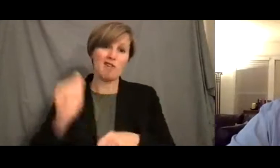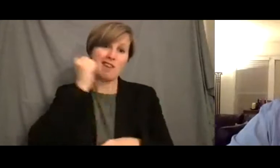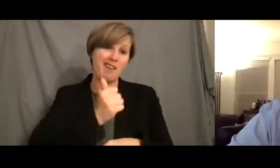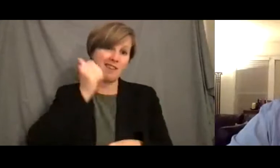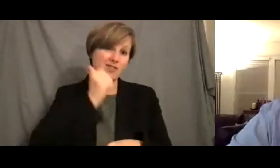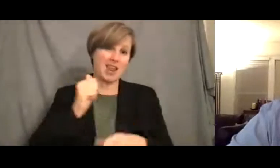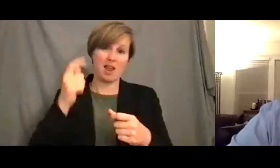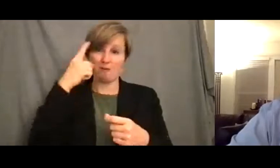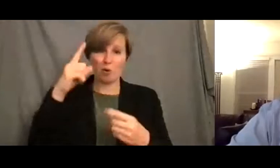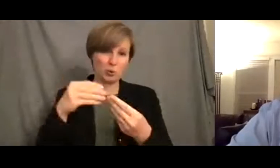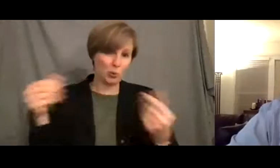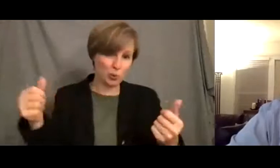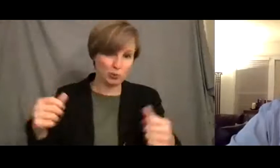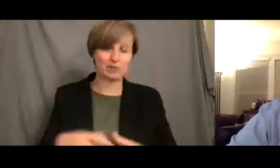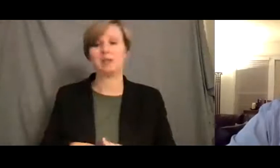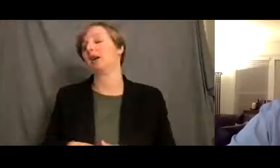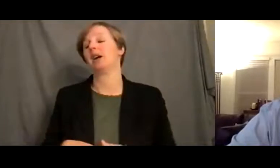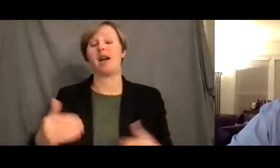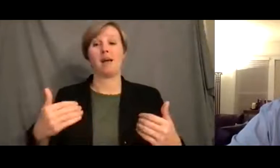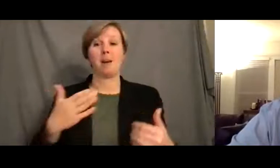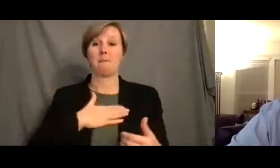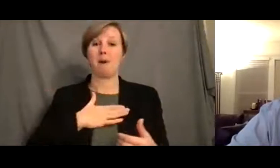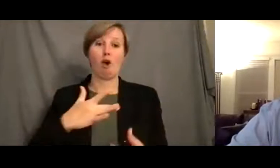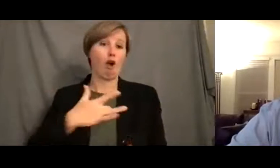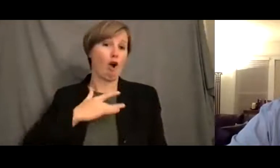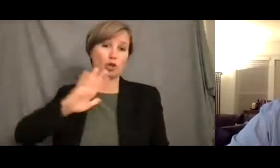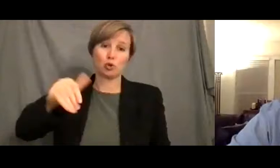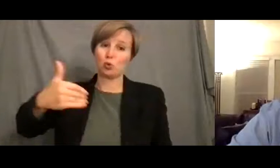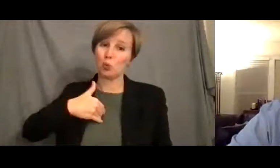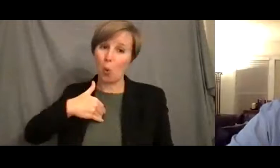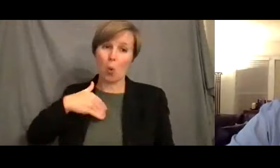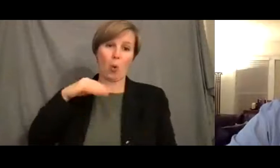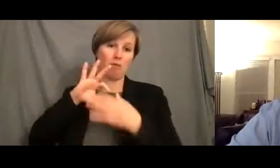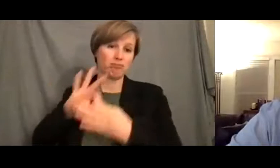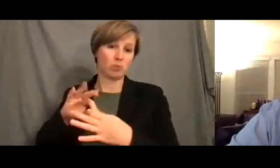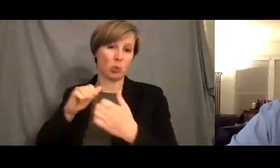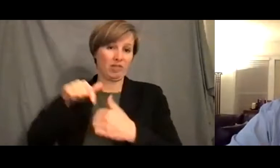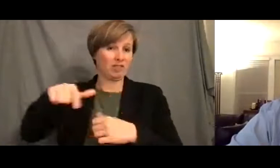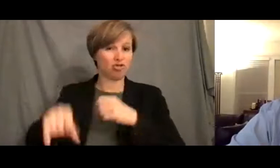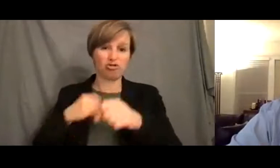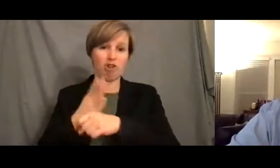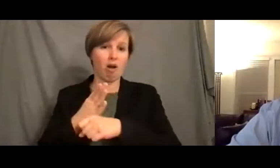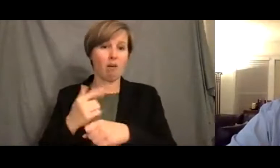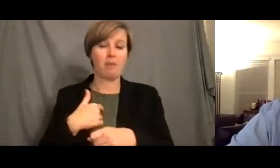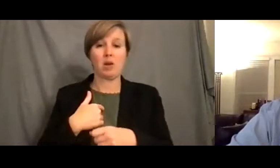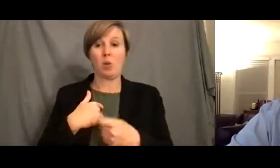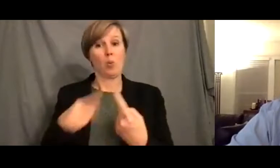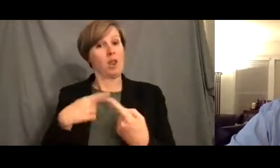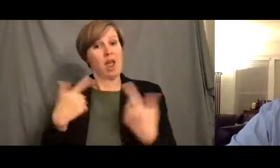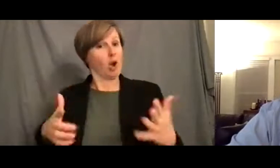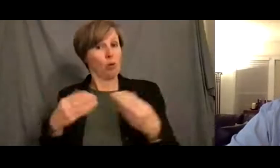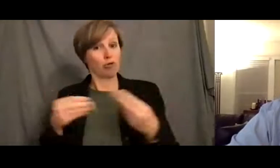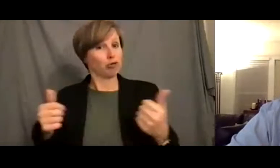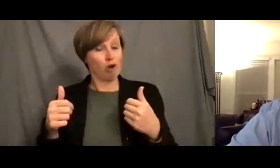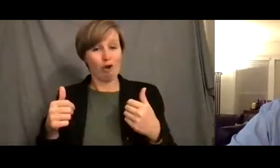on solutions. I have my heart and soul in this job. I love it. As soon as I don't want to solve problems and